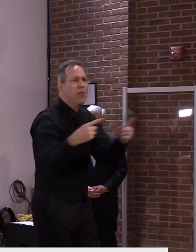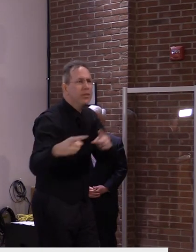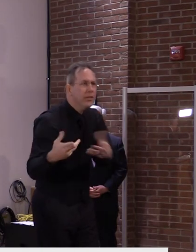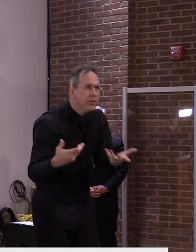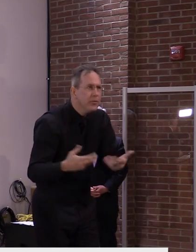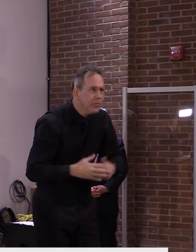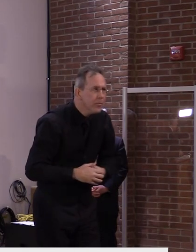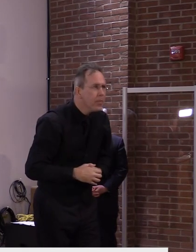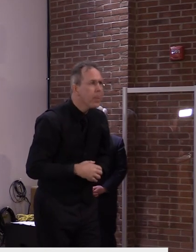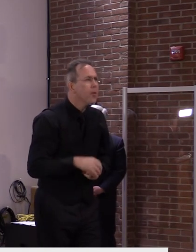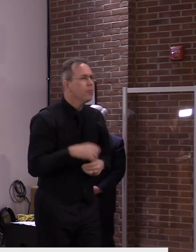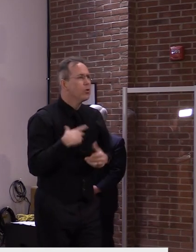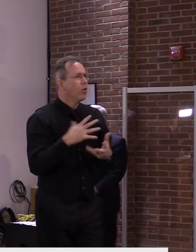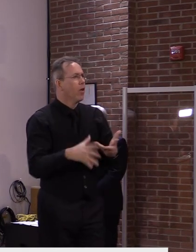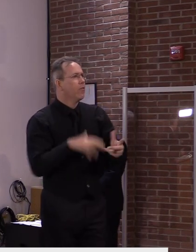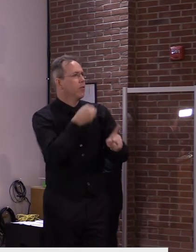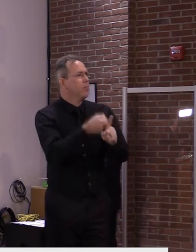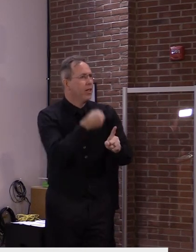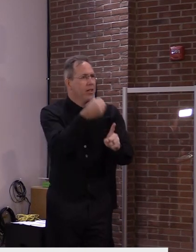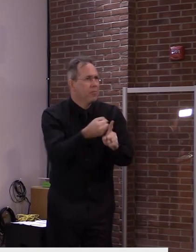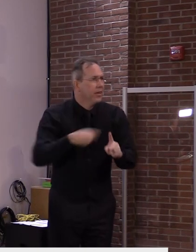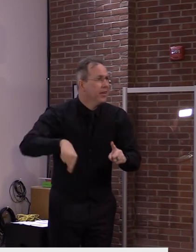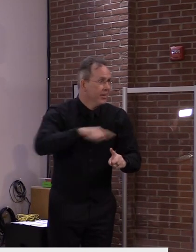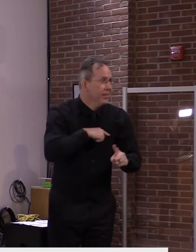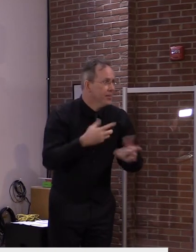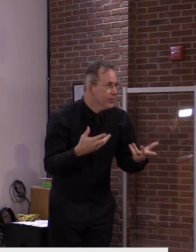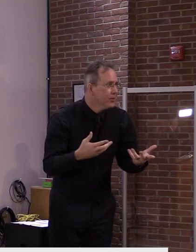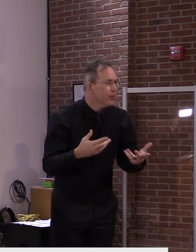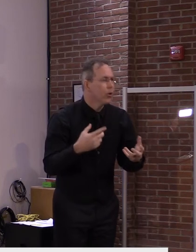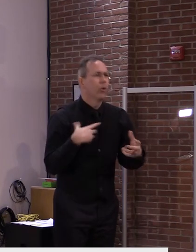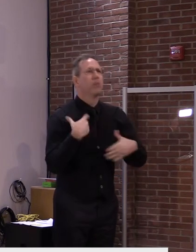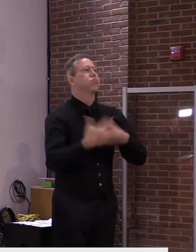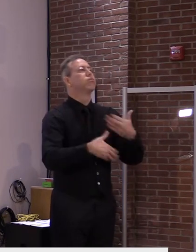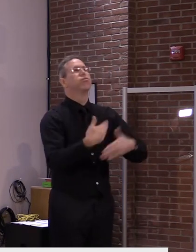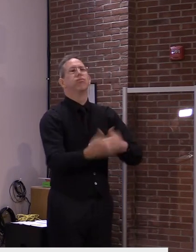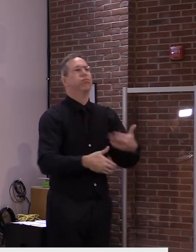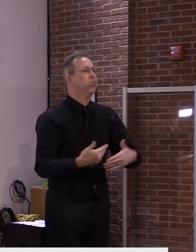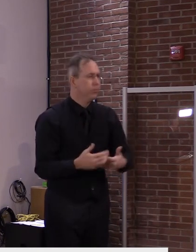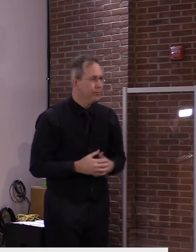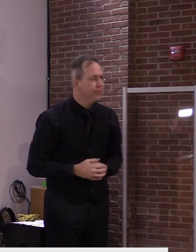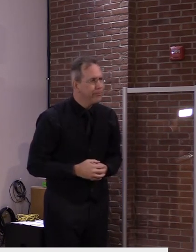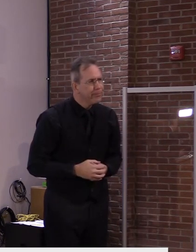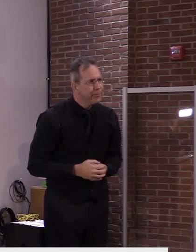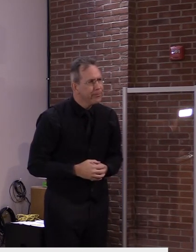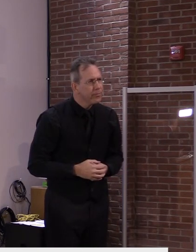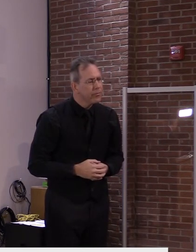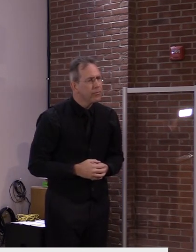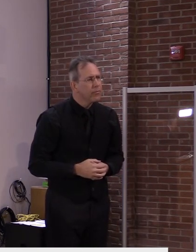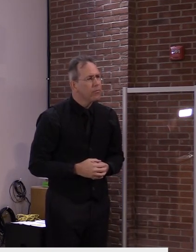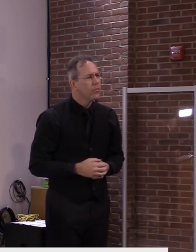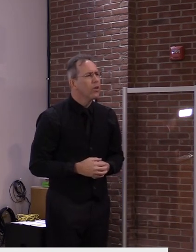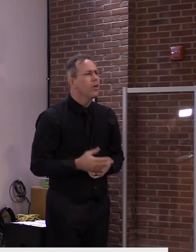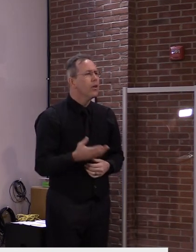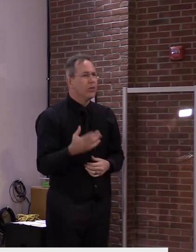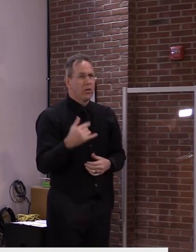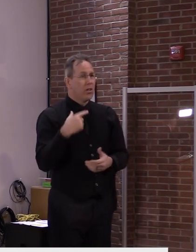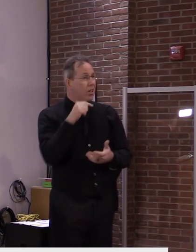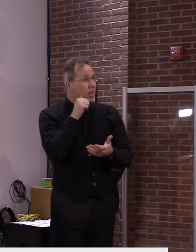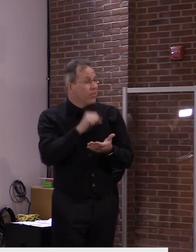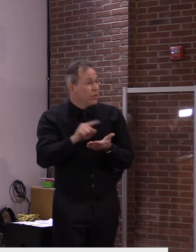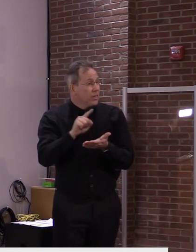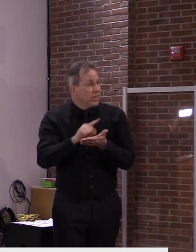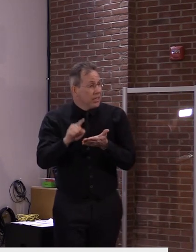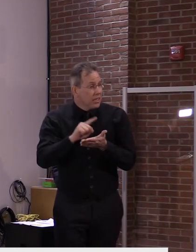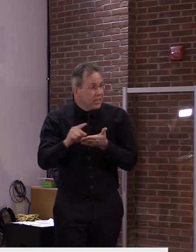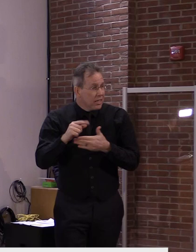to the way we do things and how we approach the reopening. Every week we're trying to find